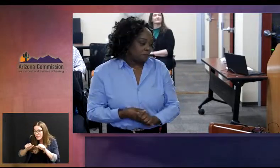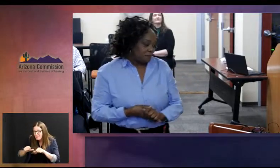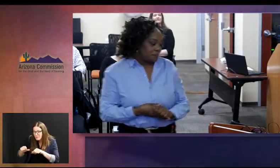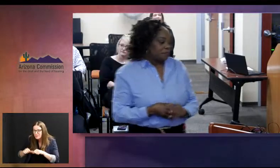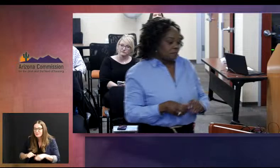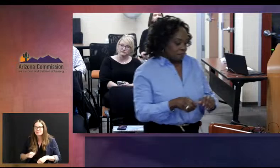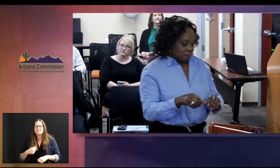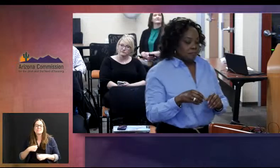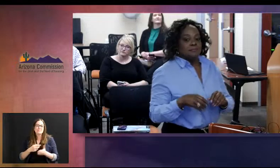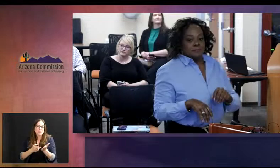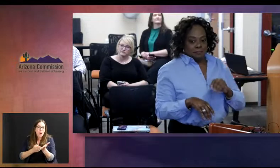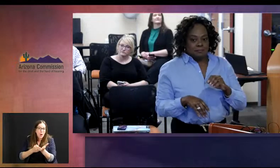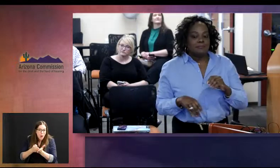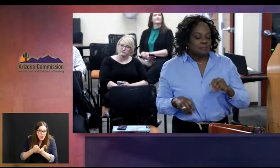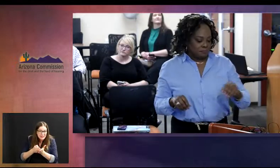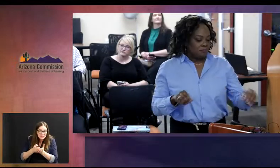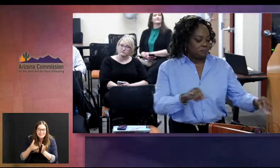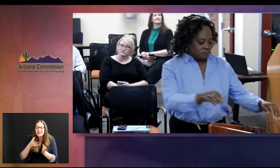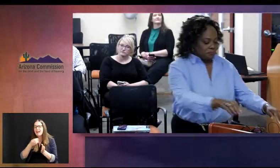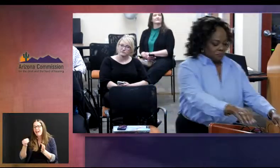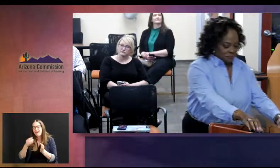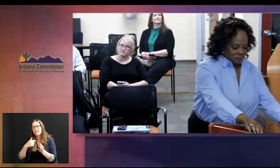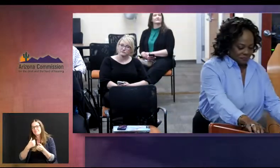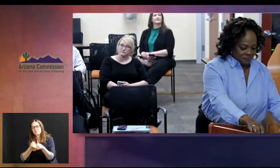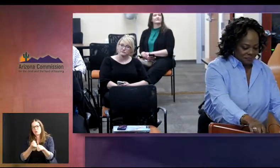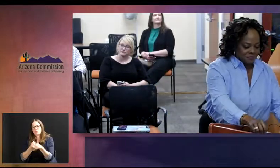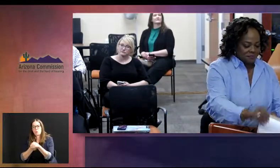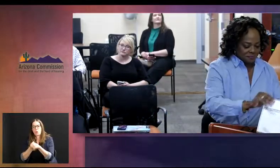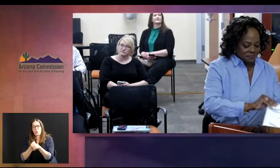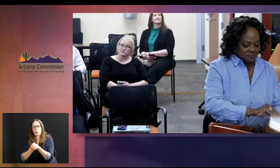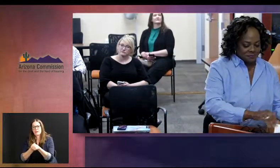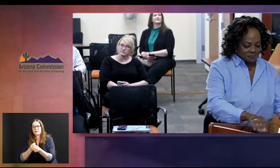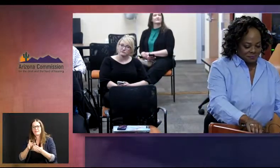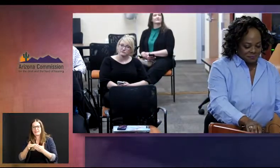and I'm a supportive leader, empathetic leader.